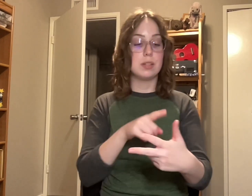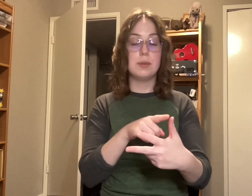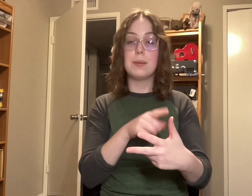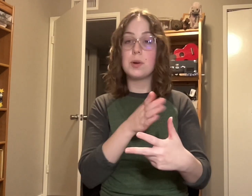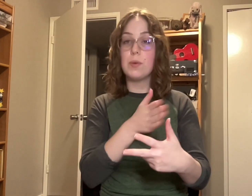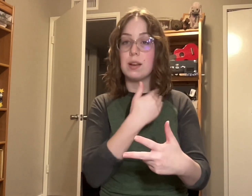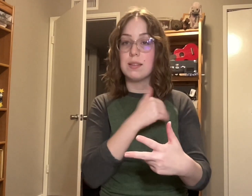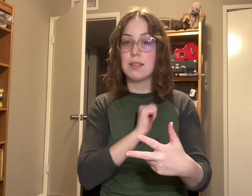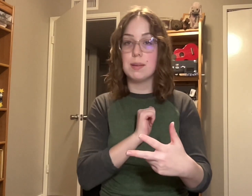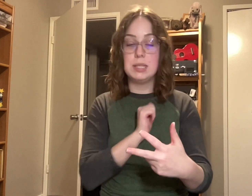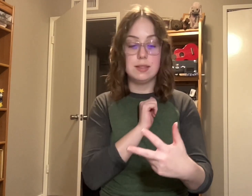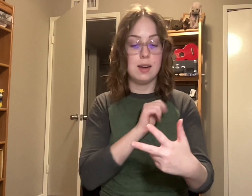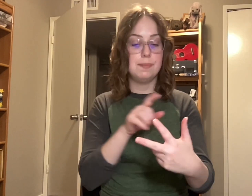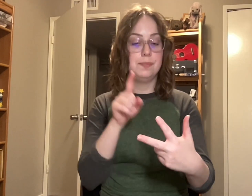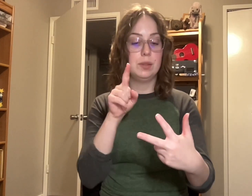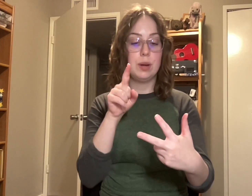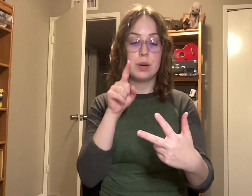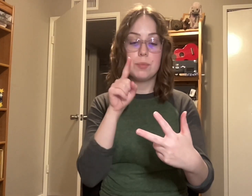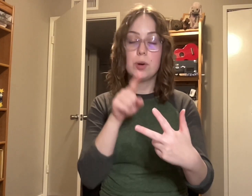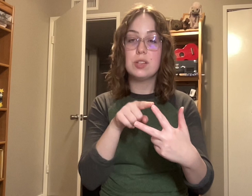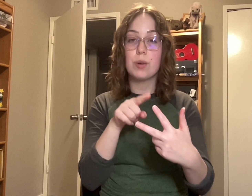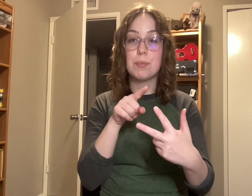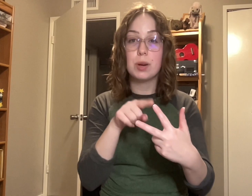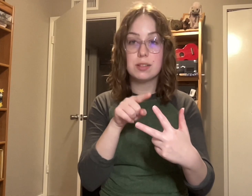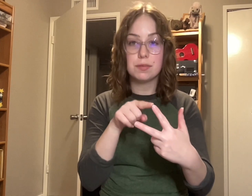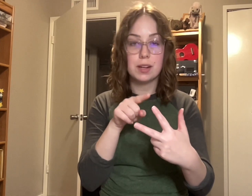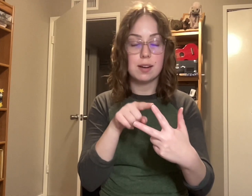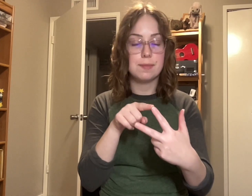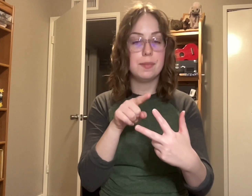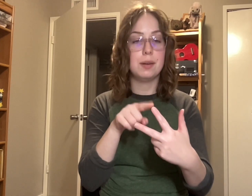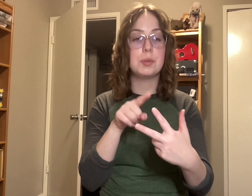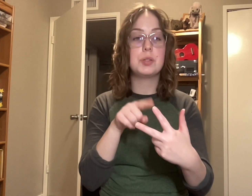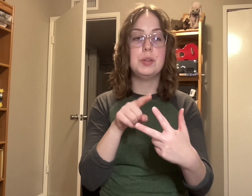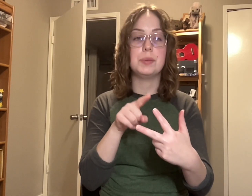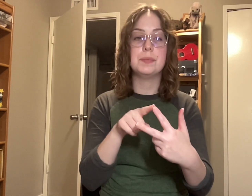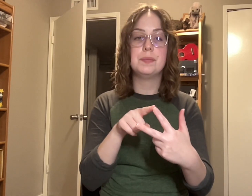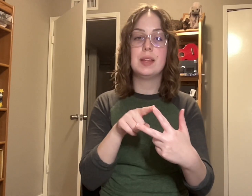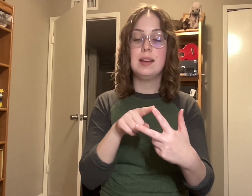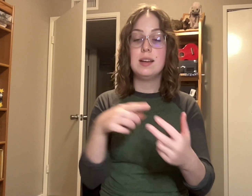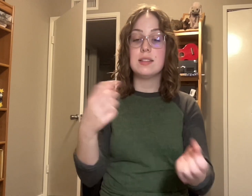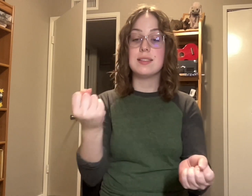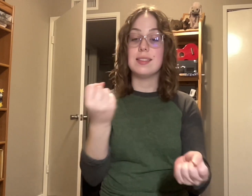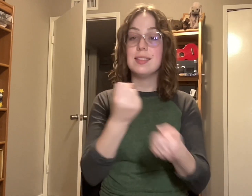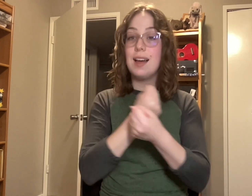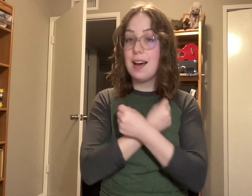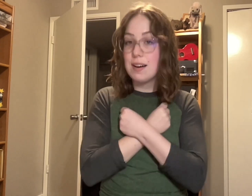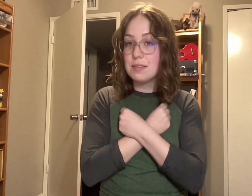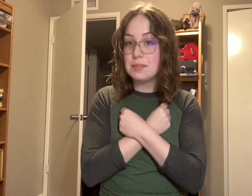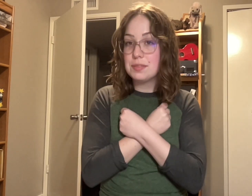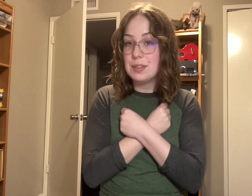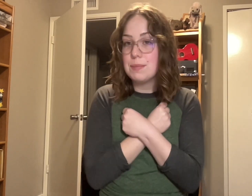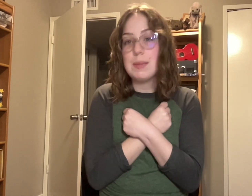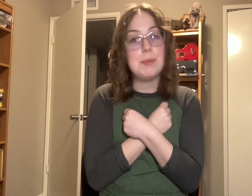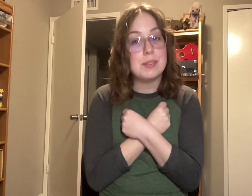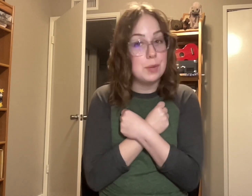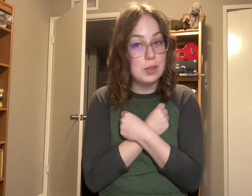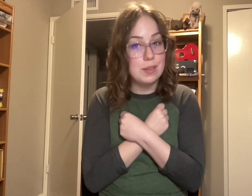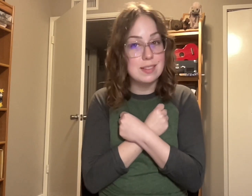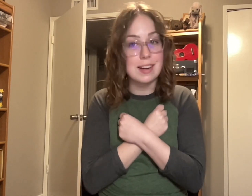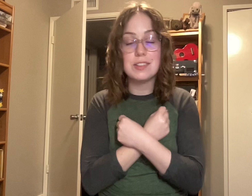with number 1. The thumb is done. Now we're going to point to our pointer finger. Number 2, to love. Maybe some of you know the sign too,